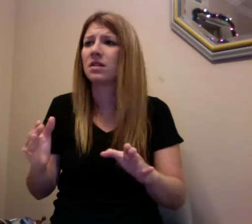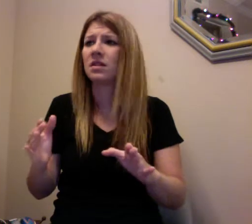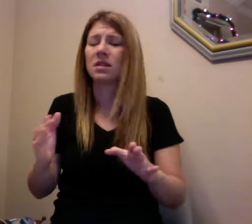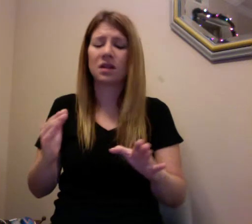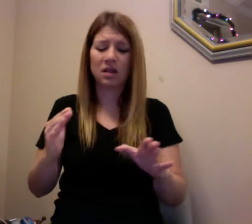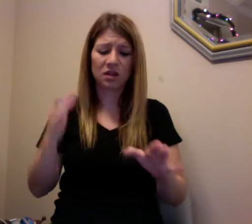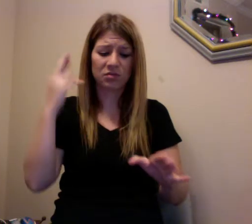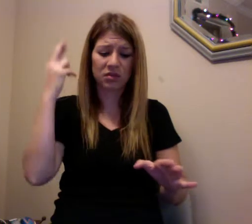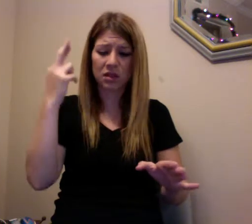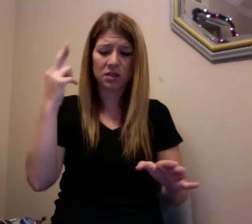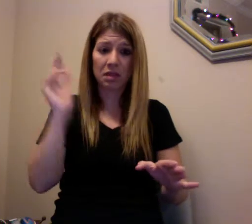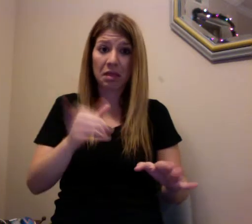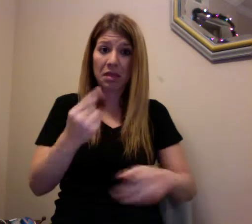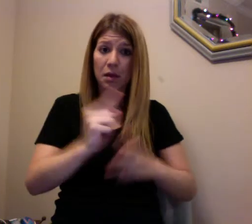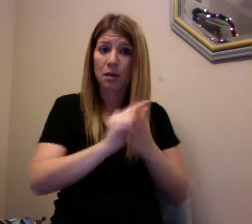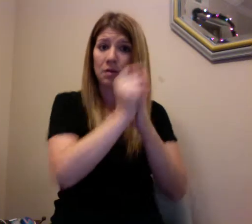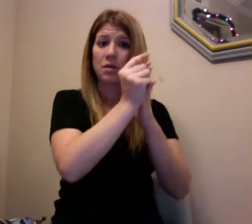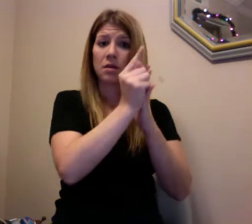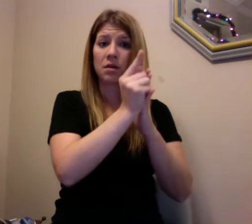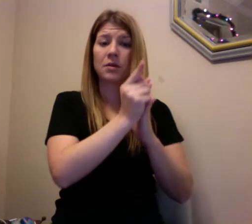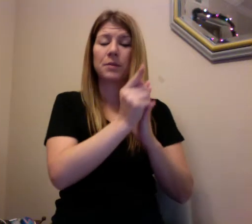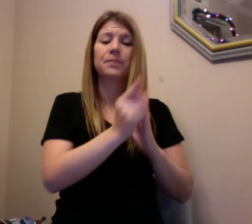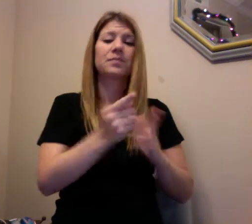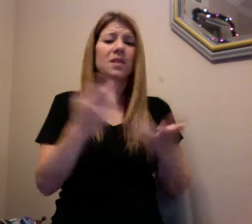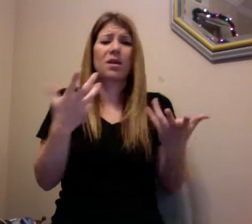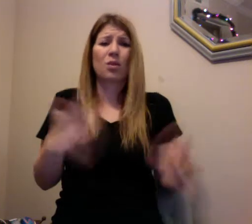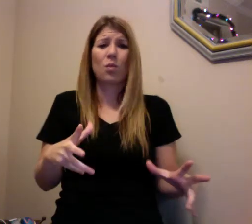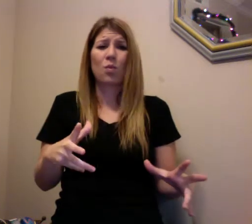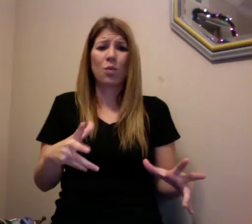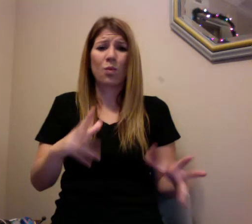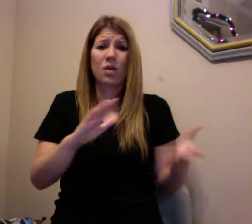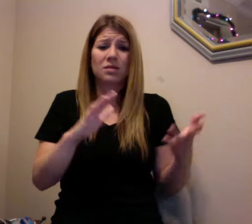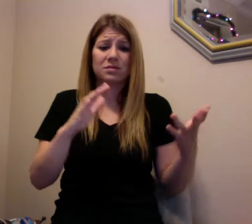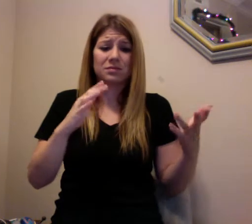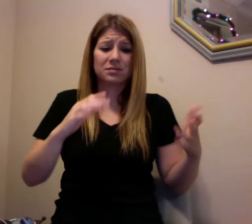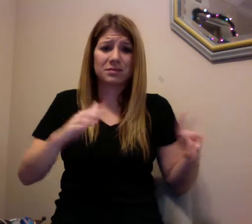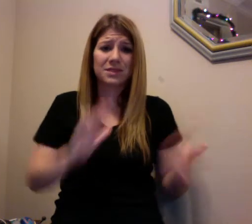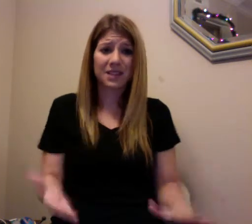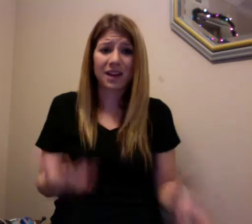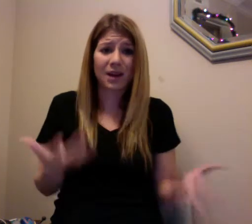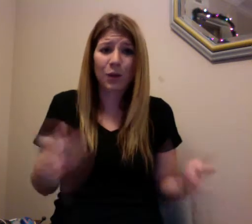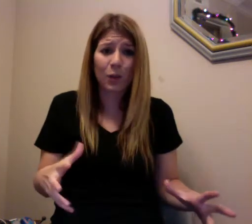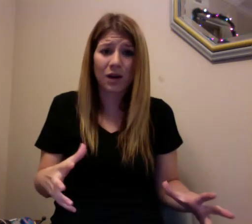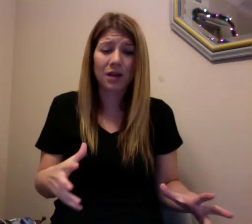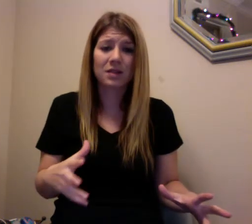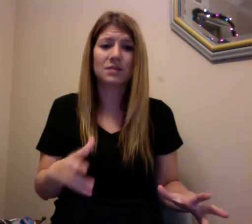one thought, which is, I only wish for one thing. I only wish I could see my kids grow up.